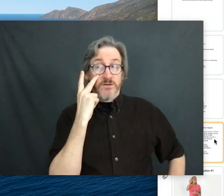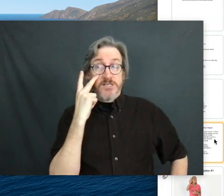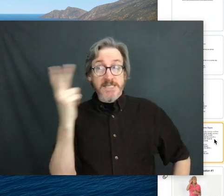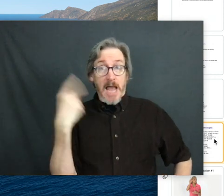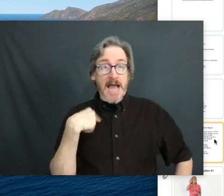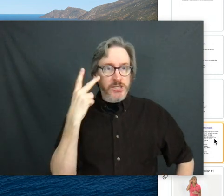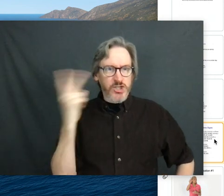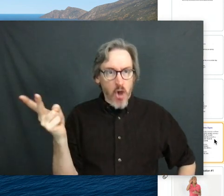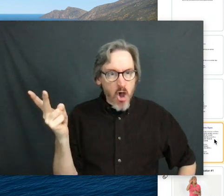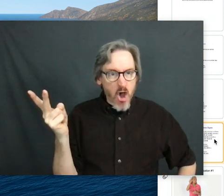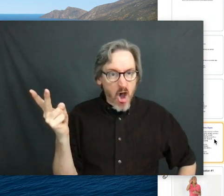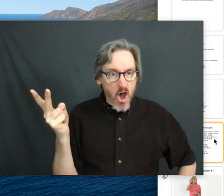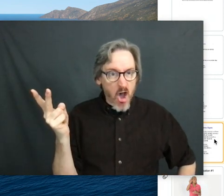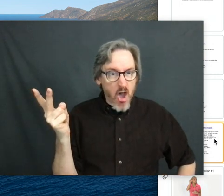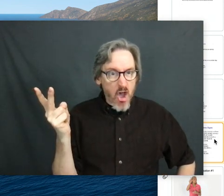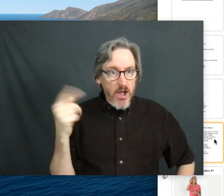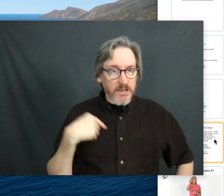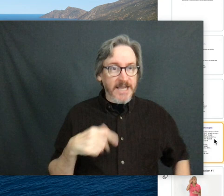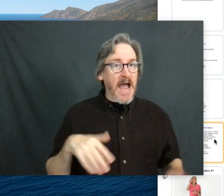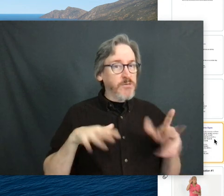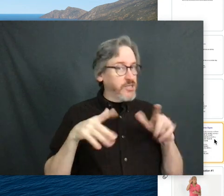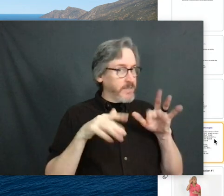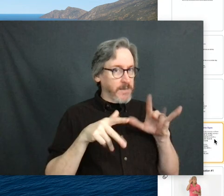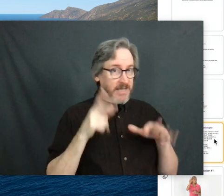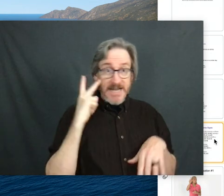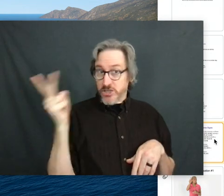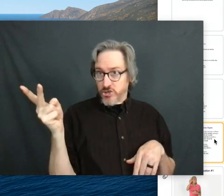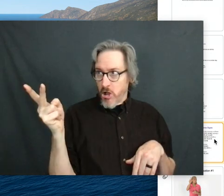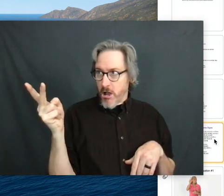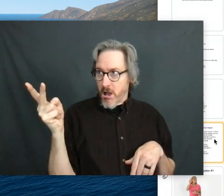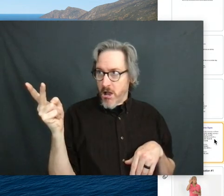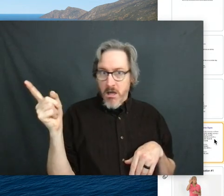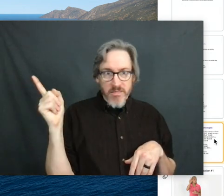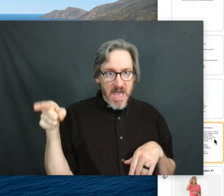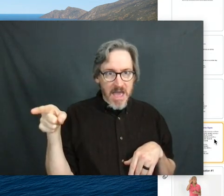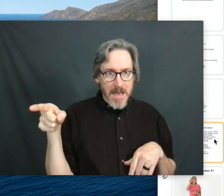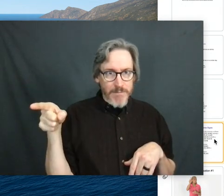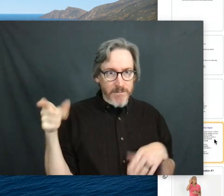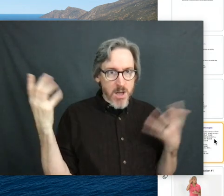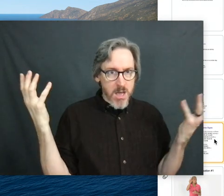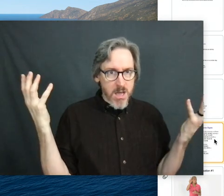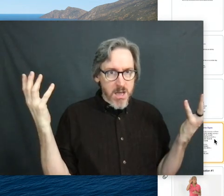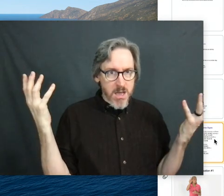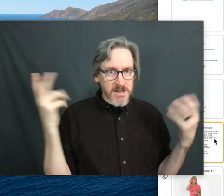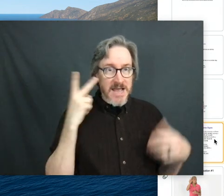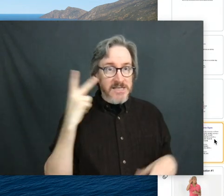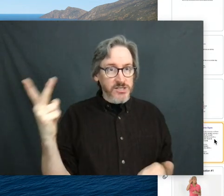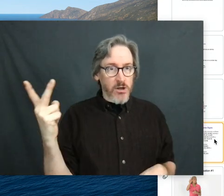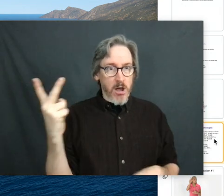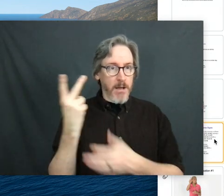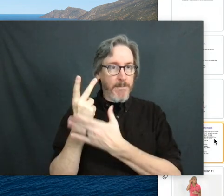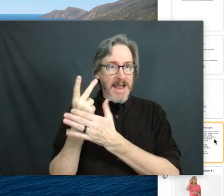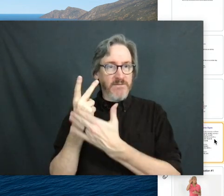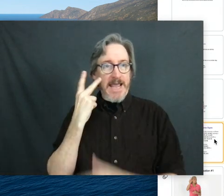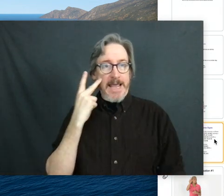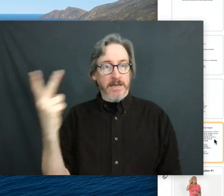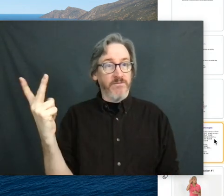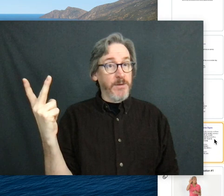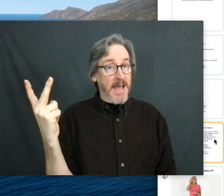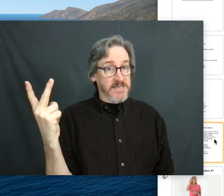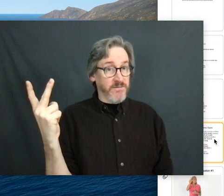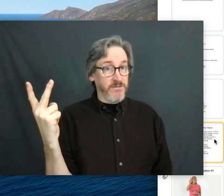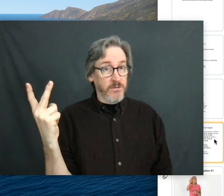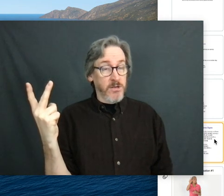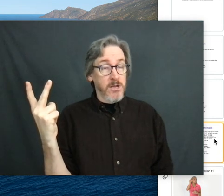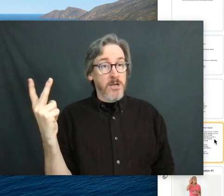sign for see, I saw. Like I was doing something and I saw that happen. What? Saw. Back of the hand,